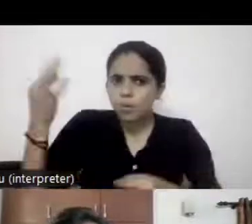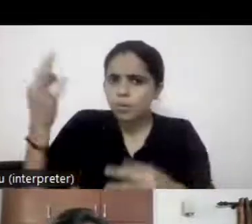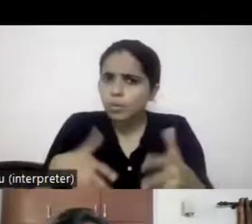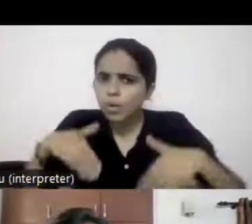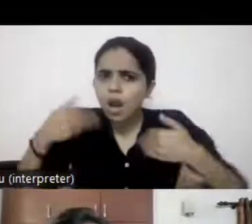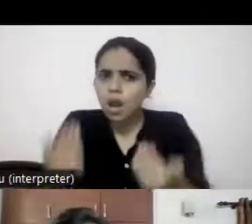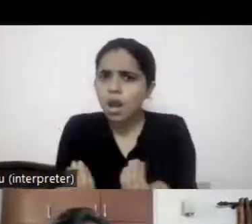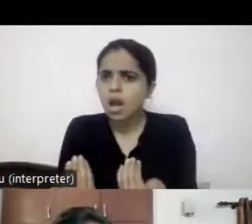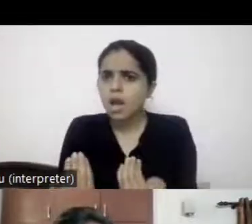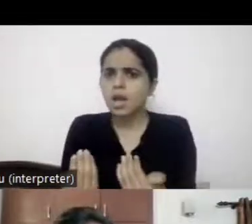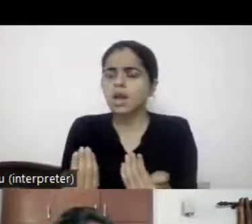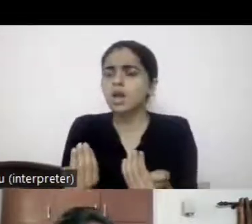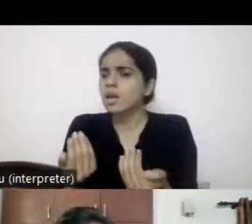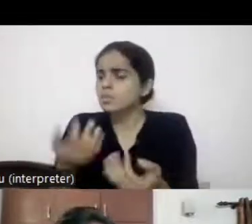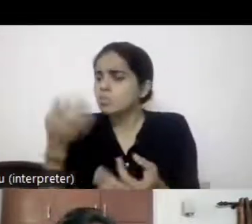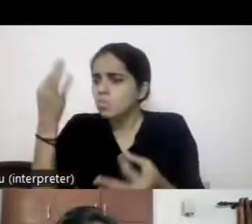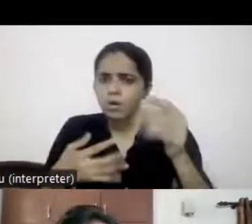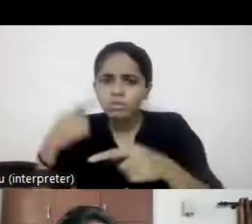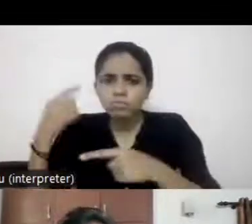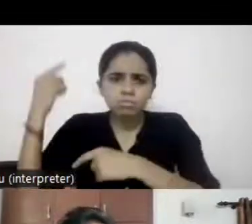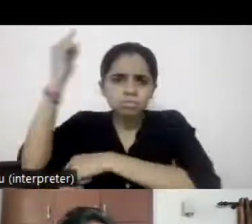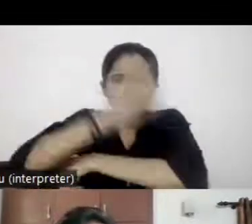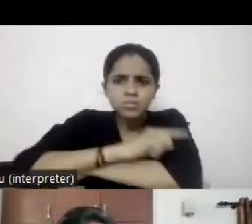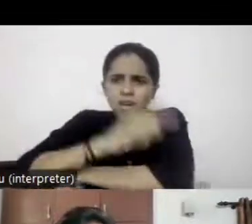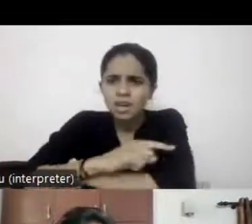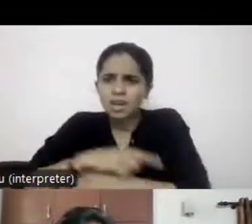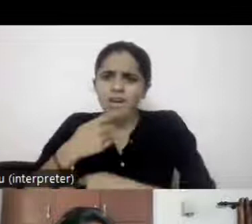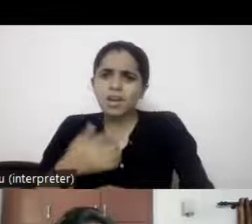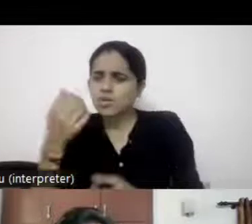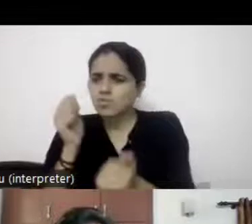around you? Anyone?